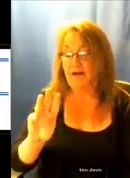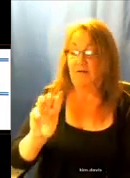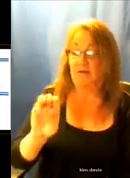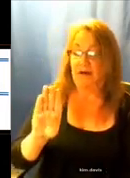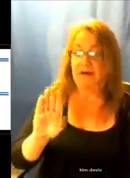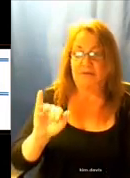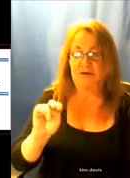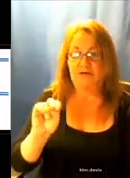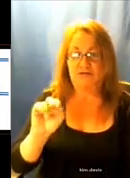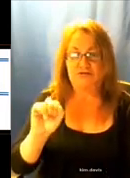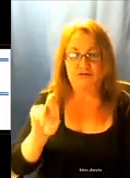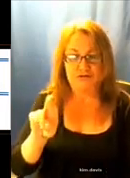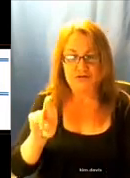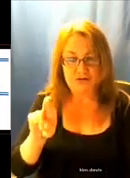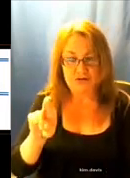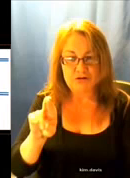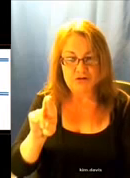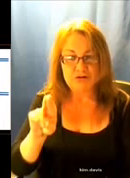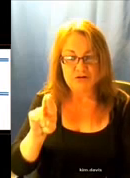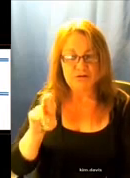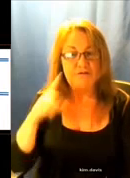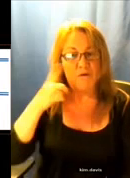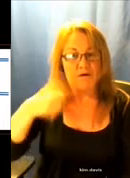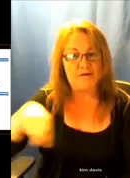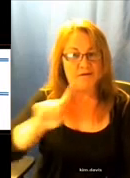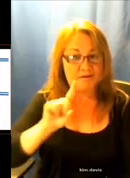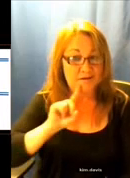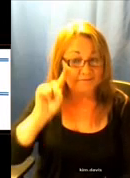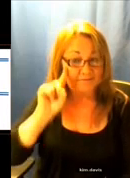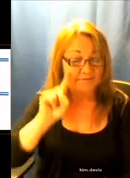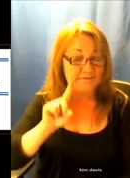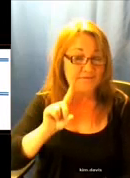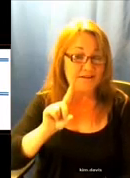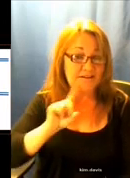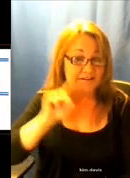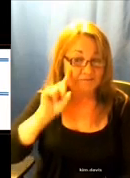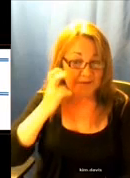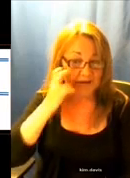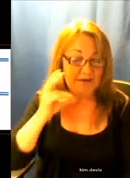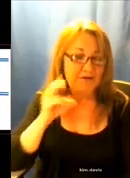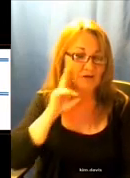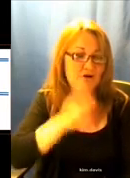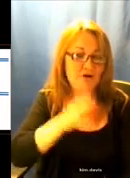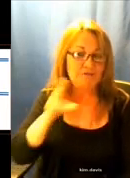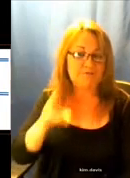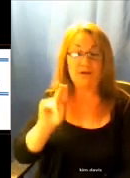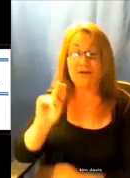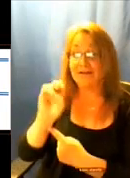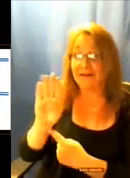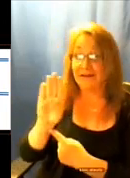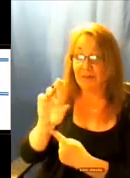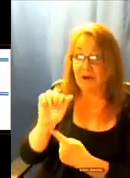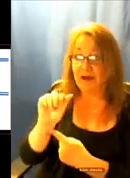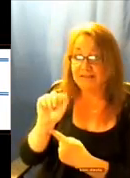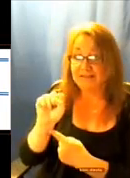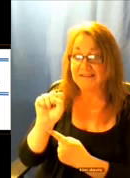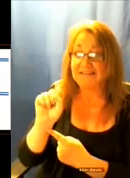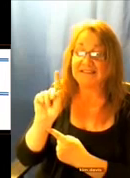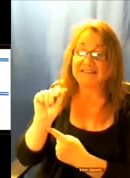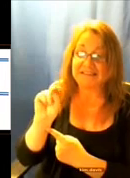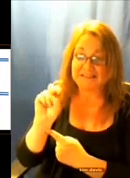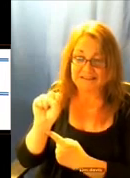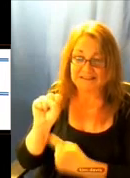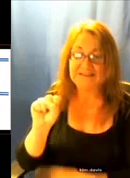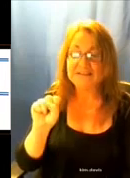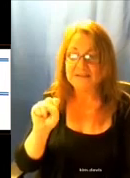We are now on the next webinar presentation. For those who are deaf, deafblind, or hard